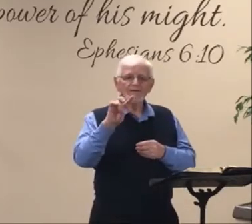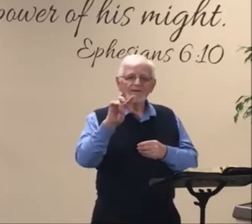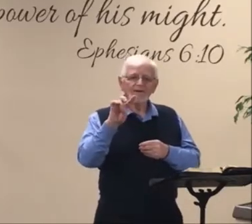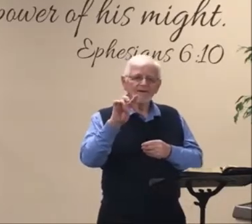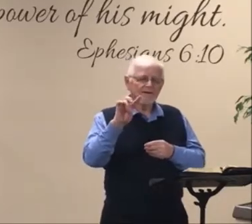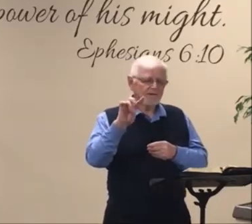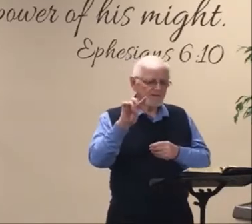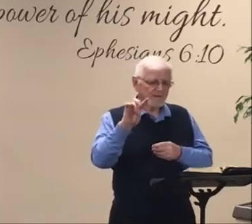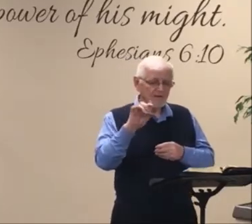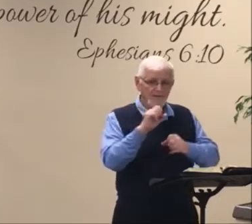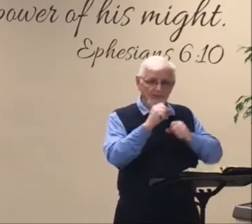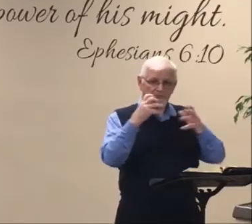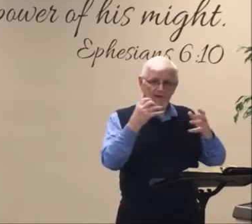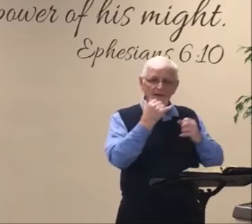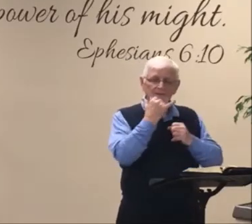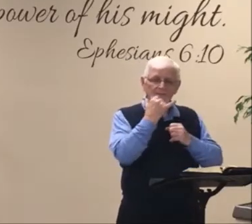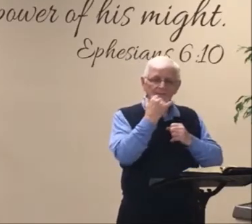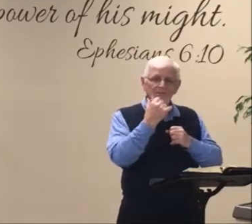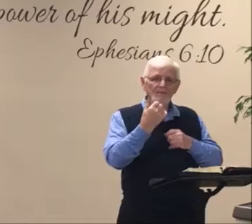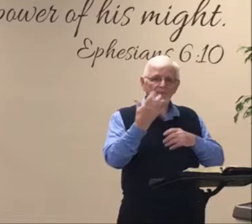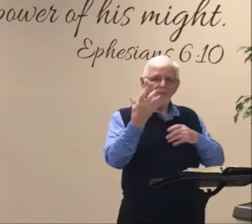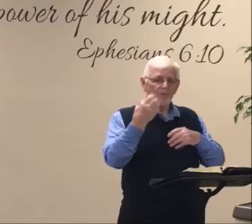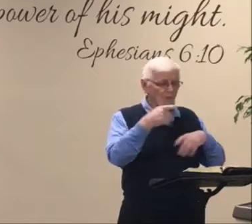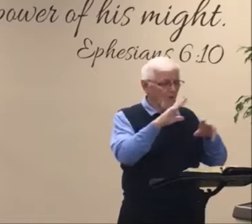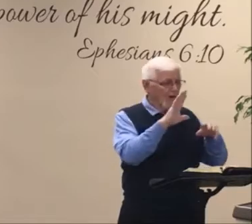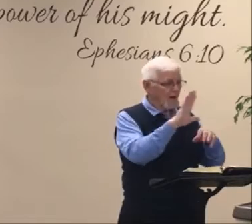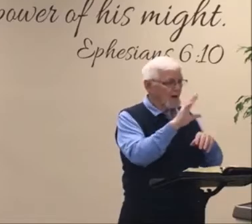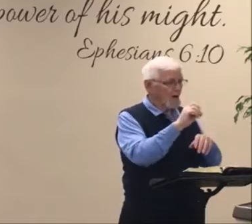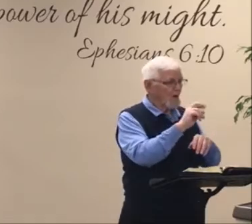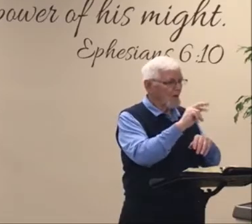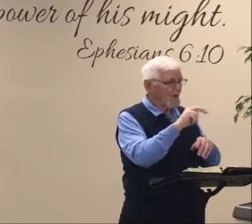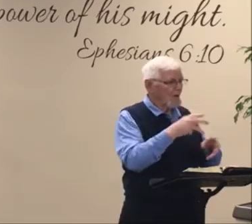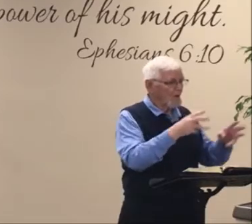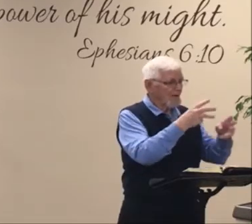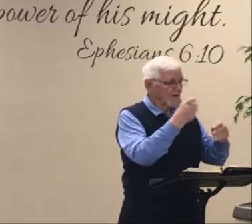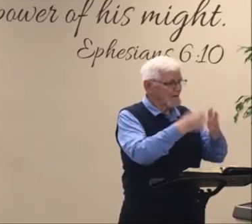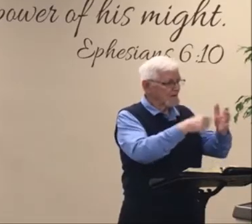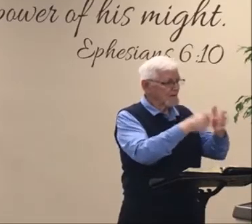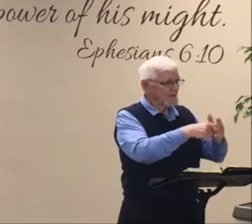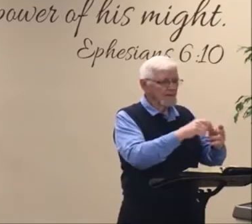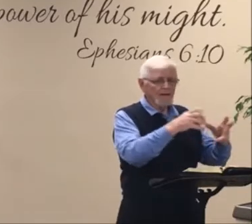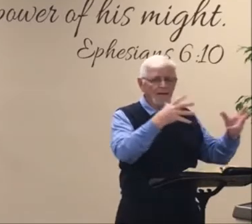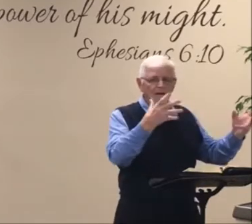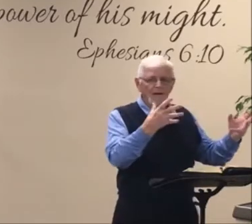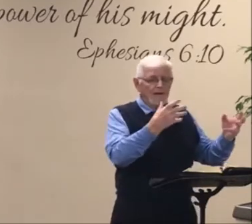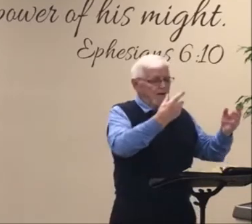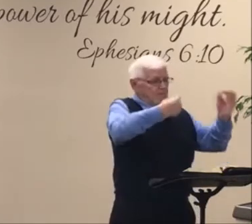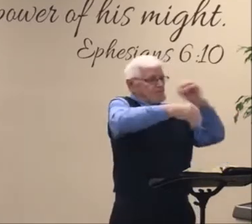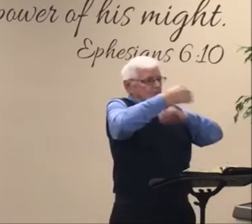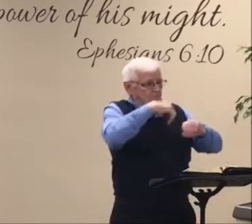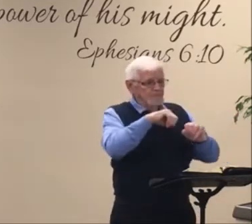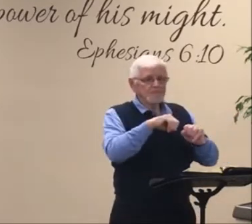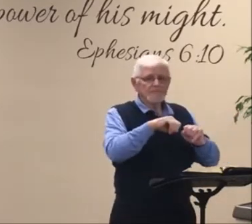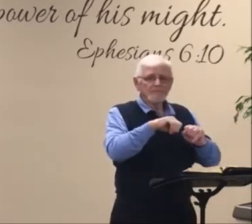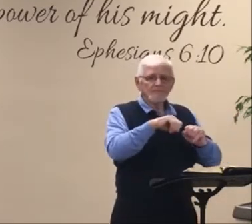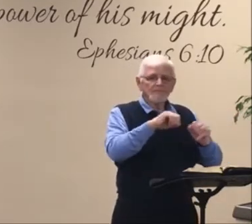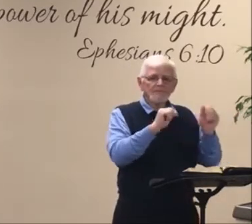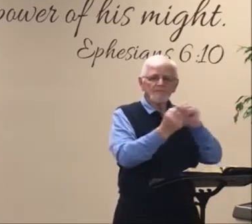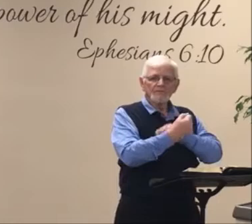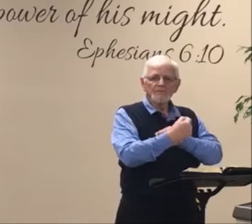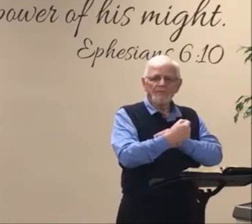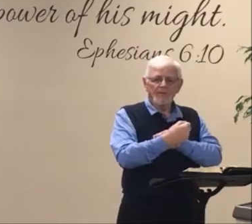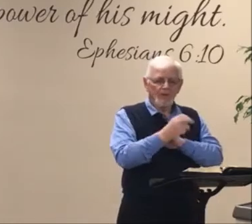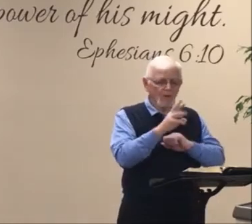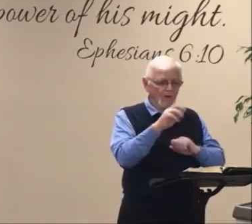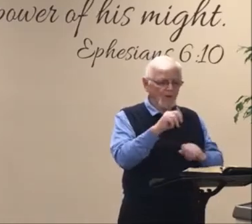makes these mistakes, and he decides to go his own way. And it's very, very costly, but you can recover from it. What happens when you go your own